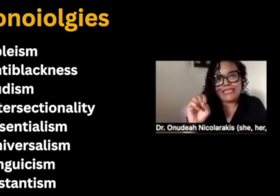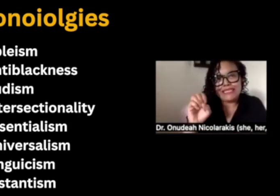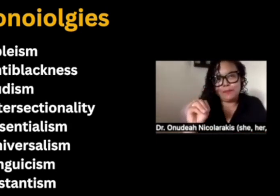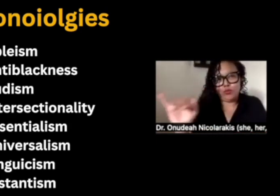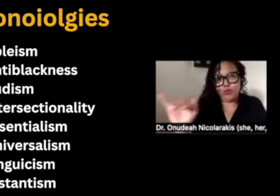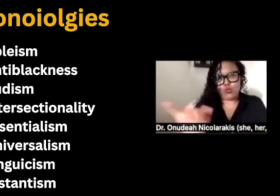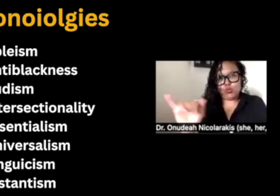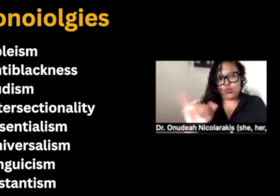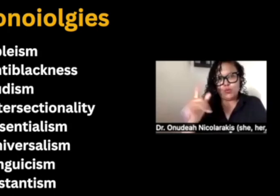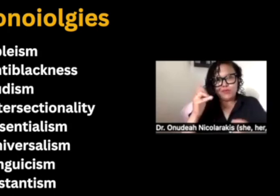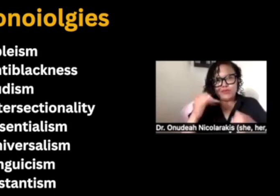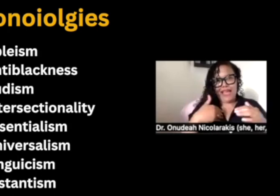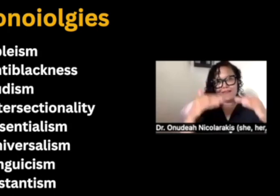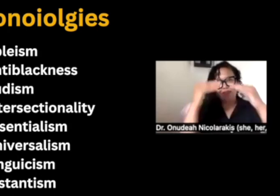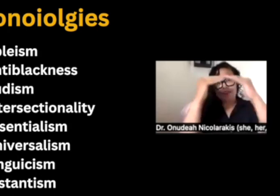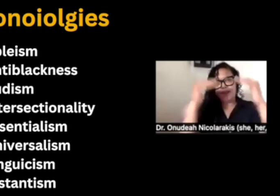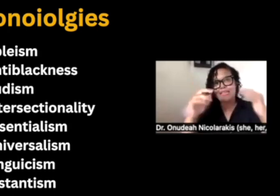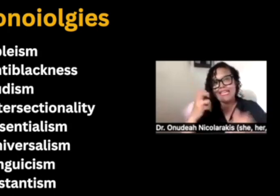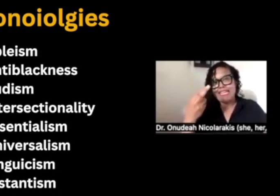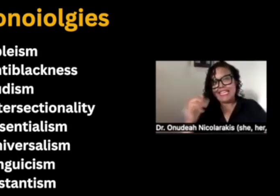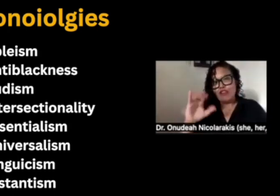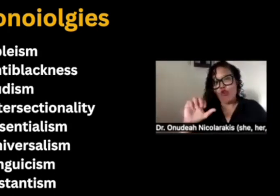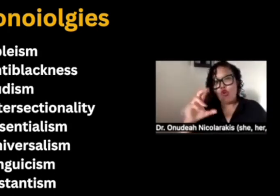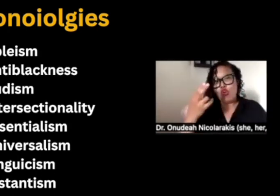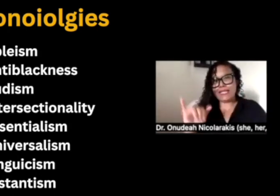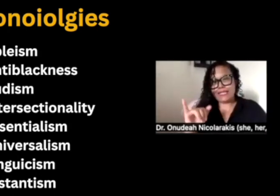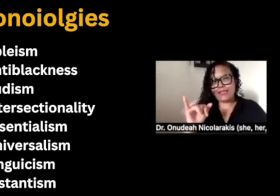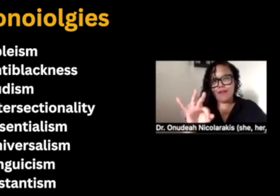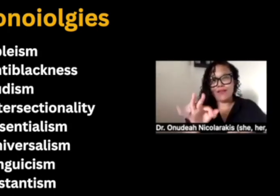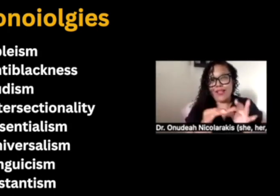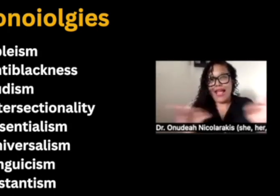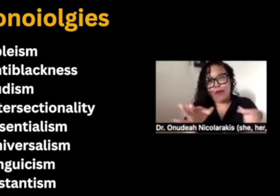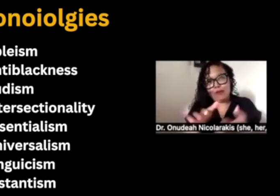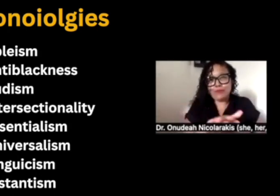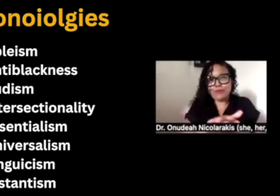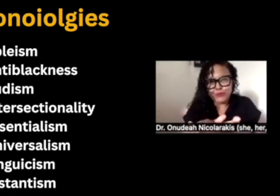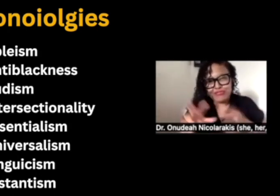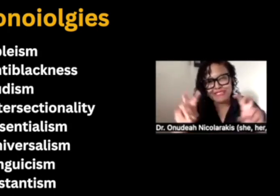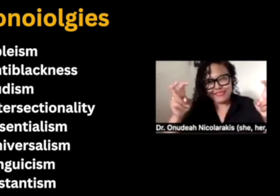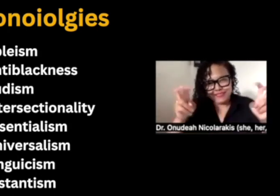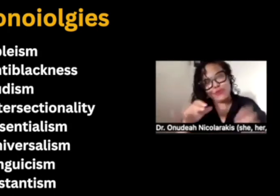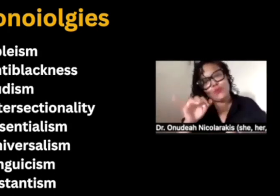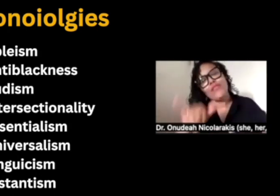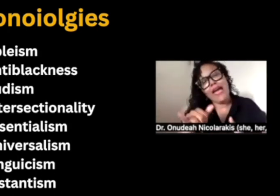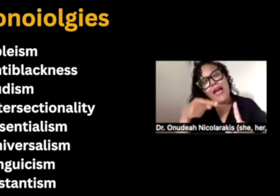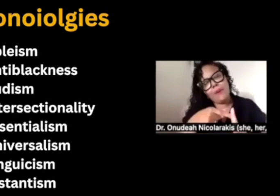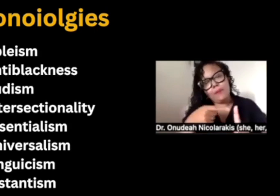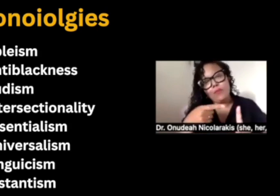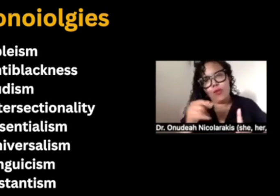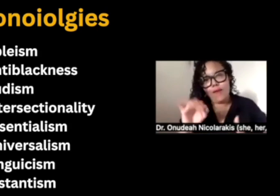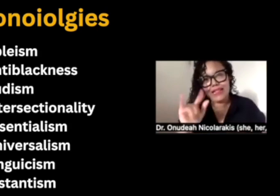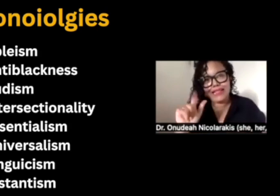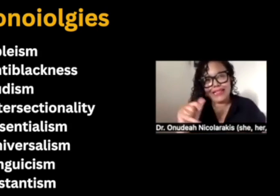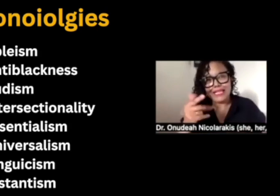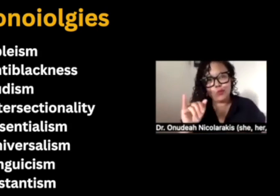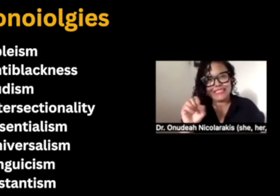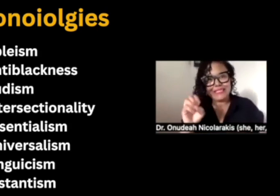ASL. And that's a form of linguicism as well, because there's a hierarchy of language